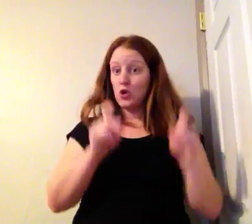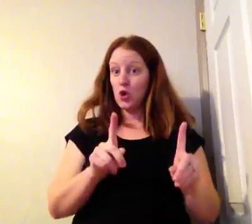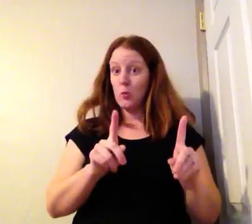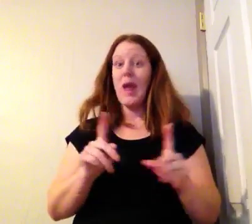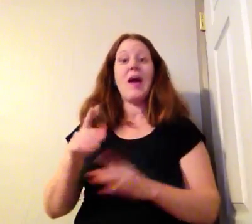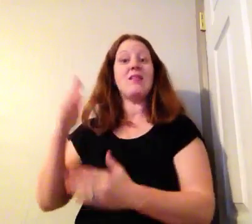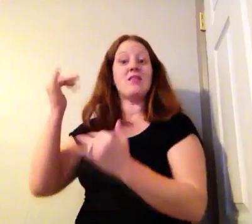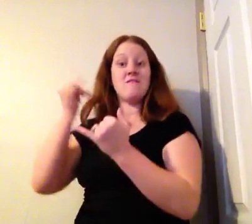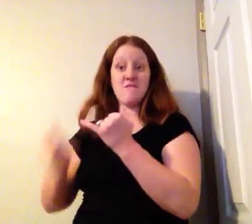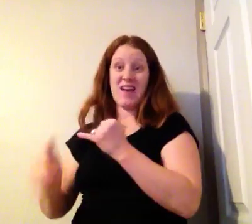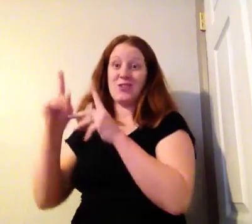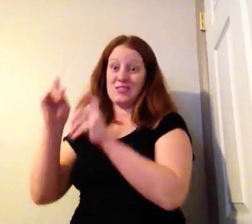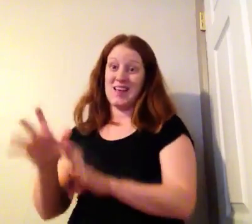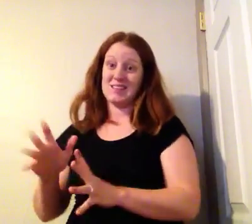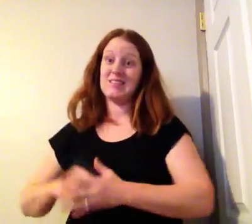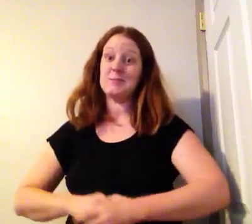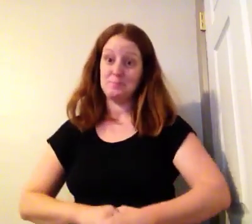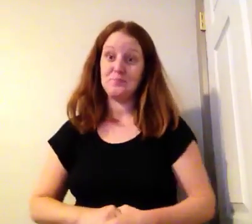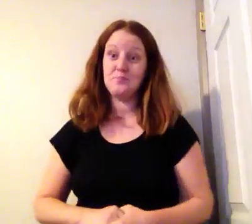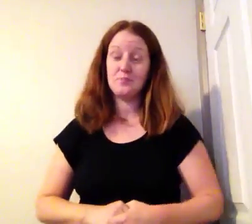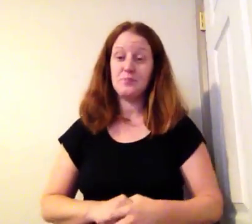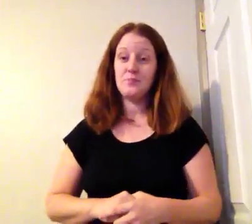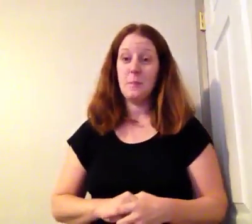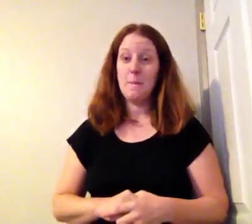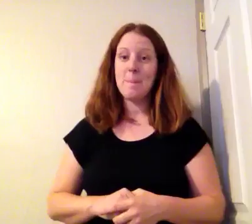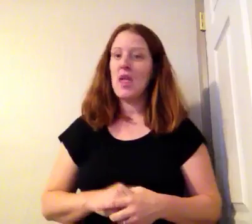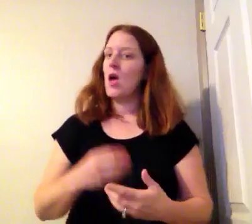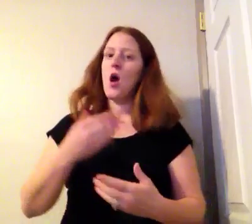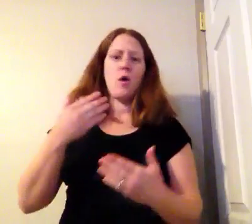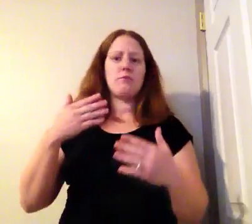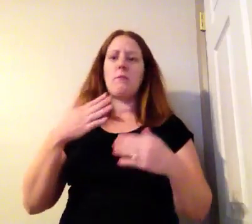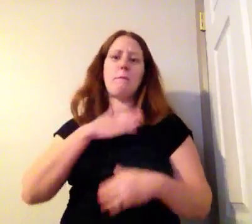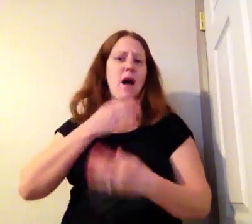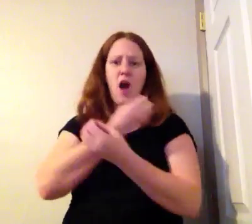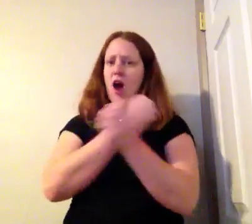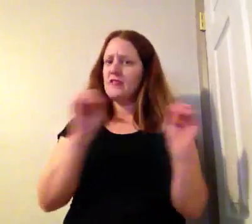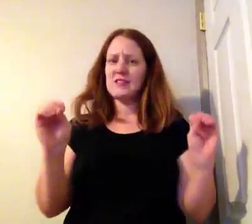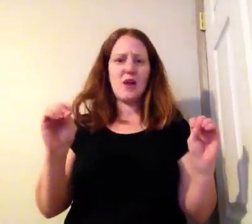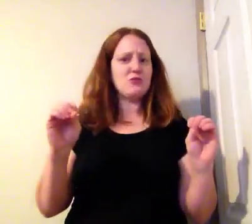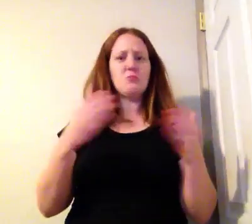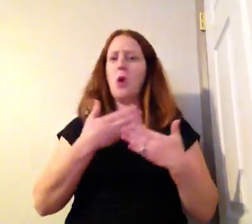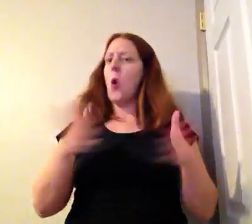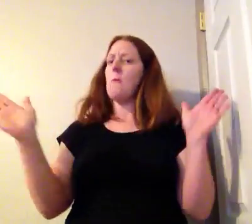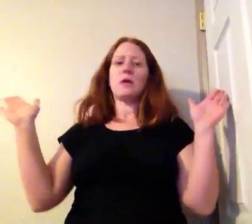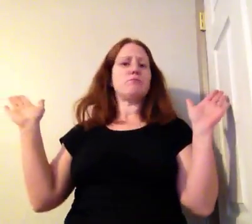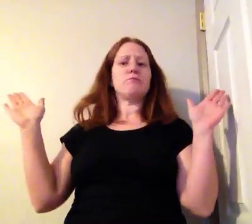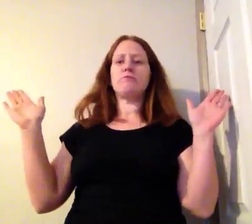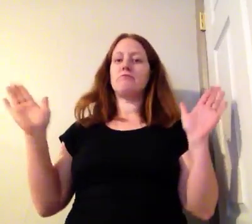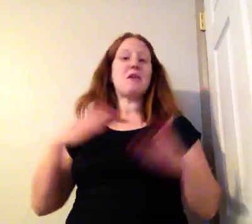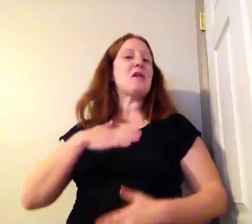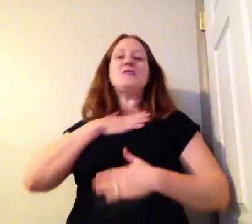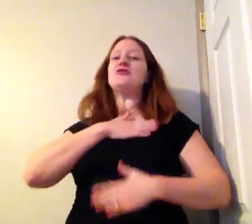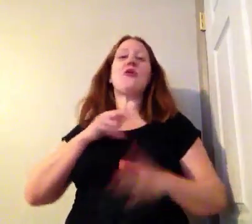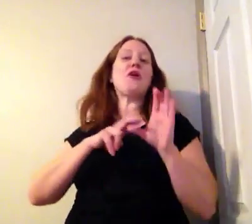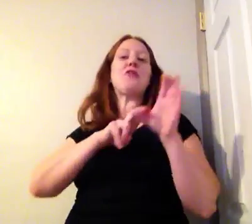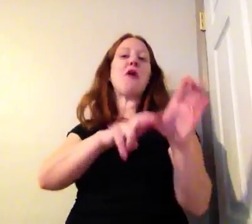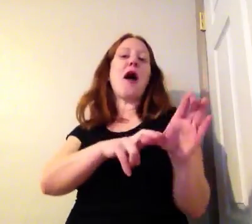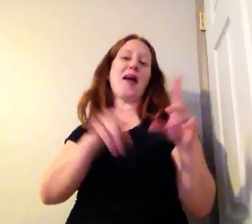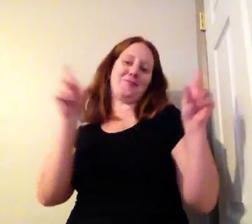my door. All right, just come in. It's an open office hour. Just come in and enjoy the ride. We have weekly